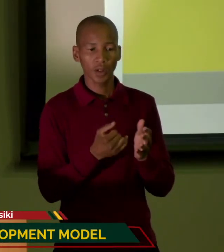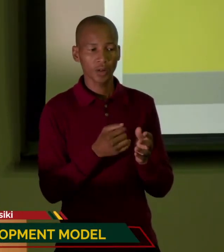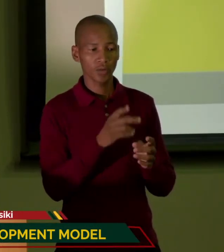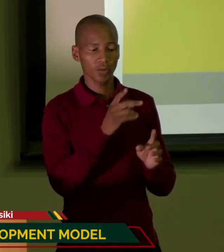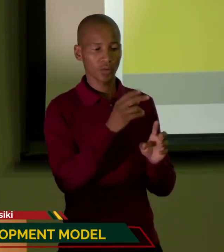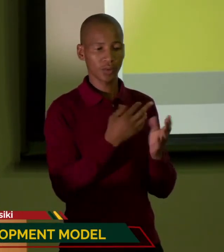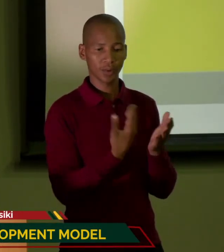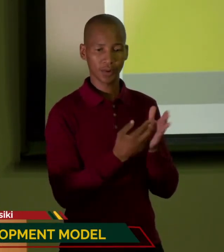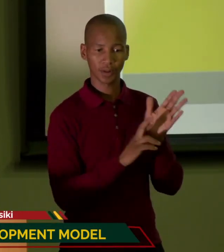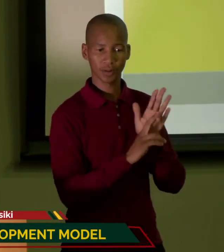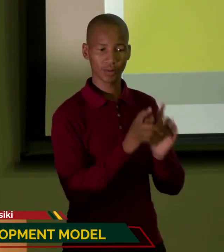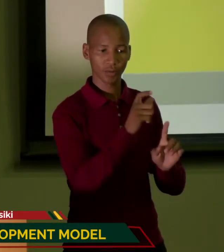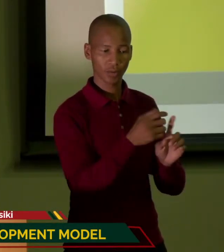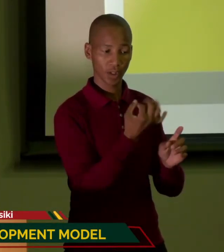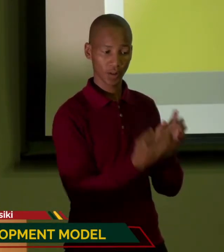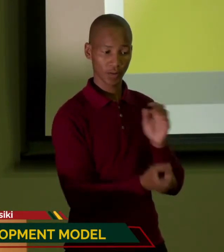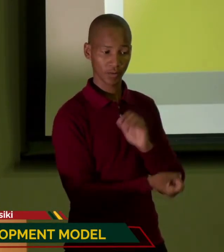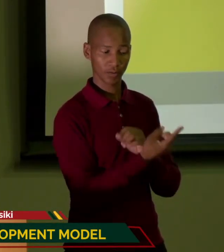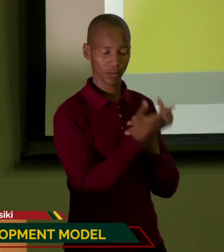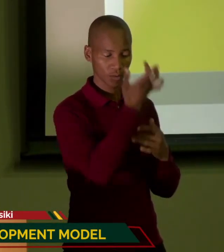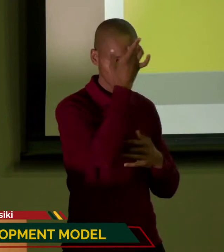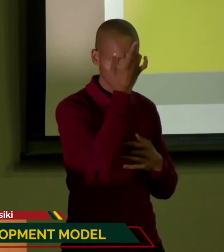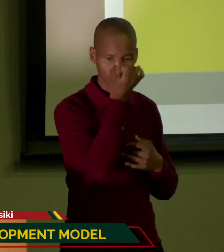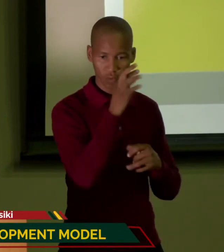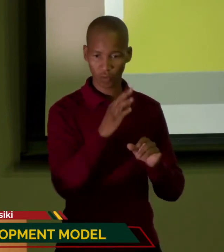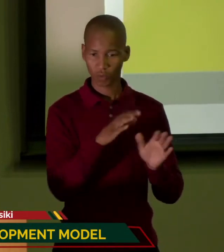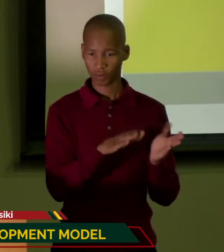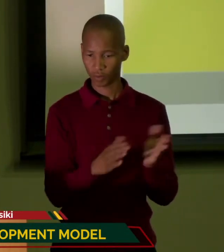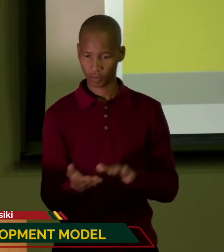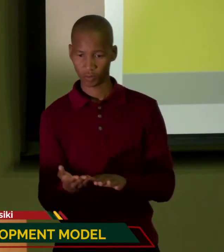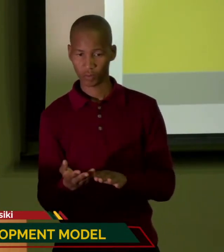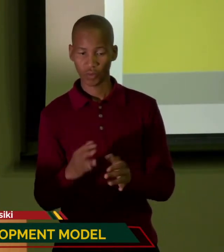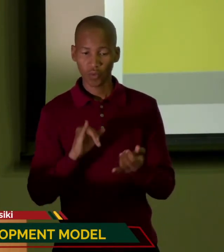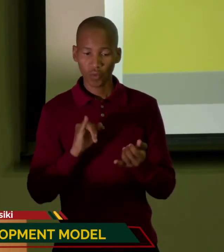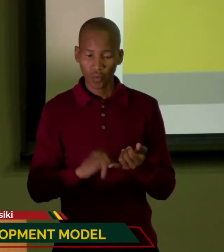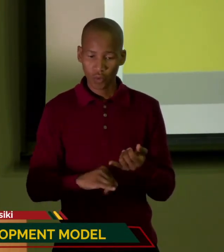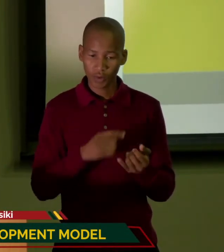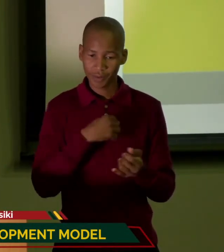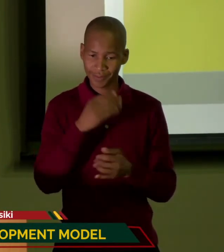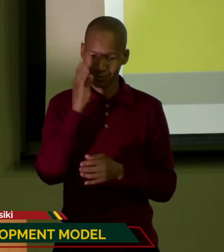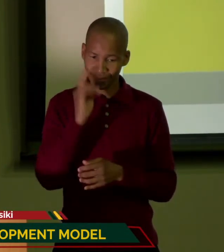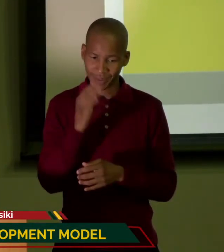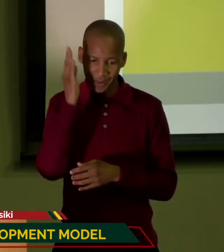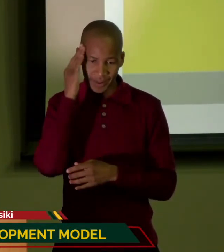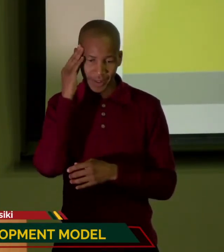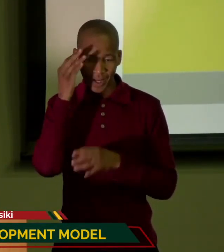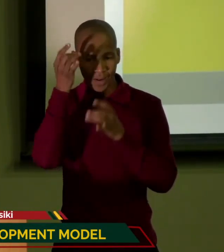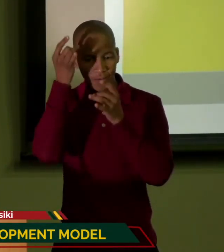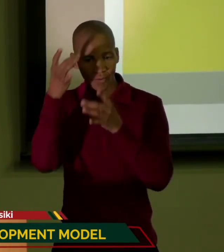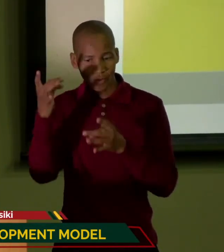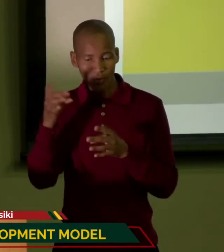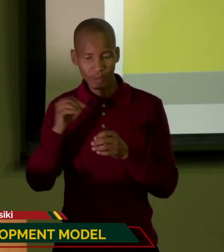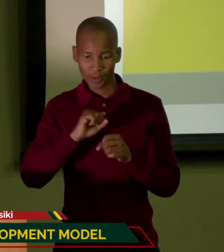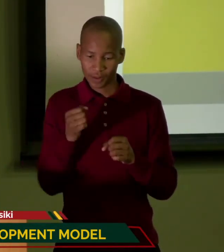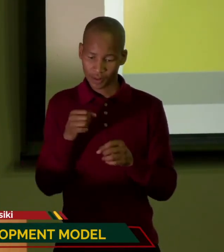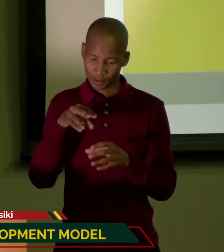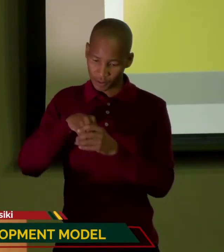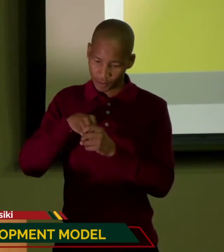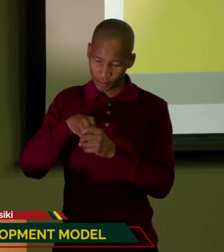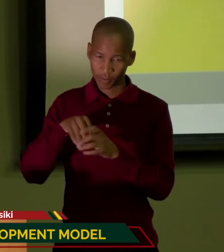ebhubhile enzela ukuba ikwazeke information igcineke within the department